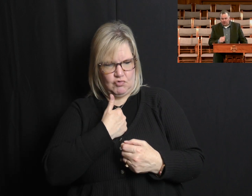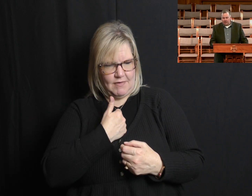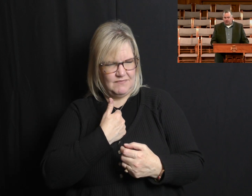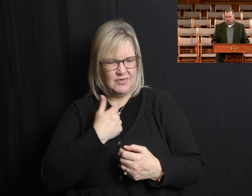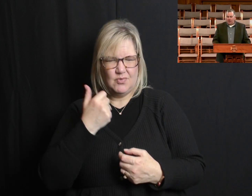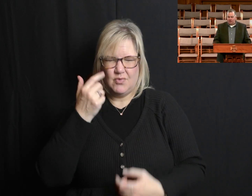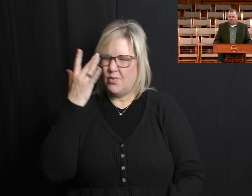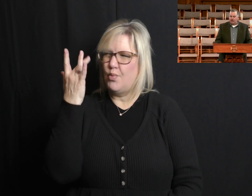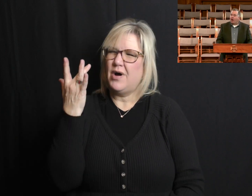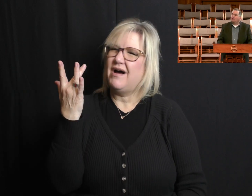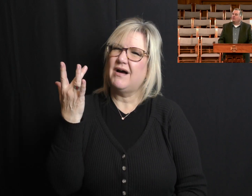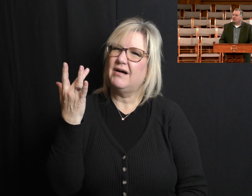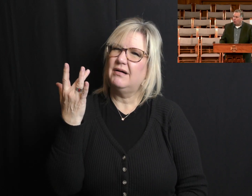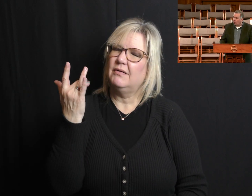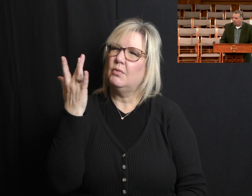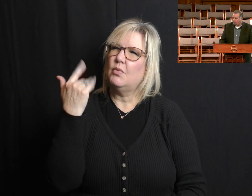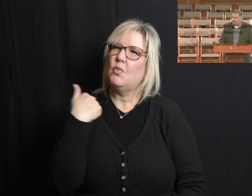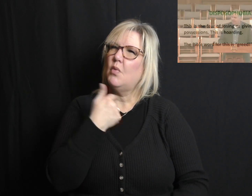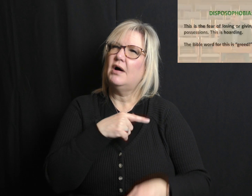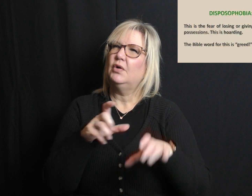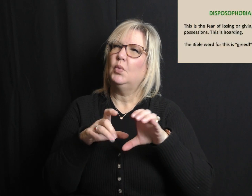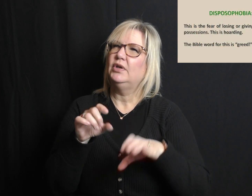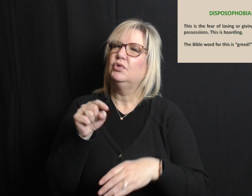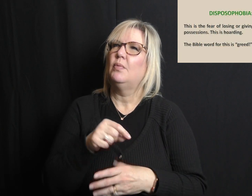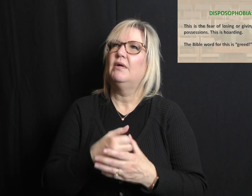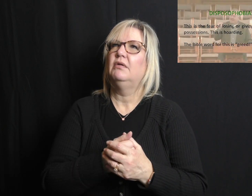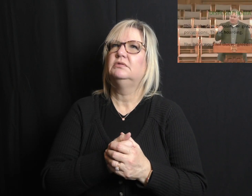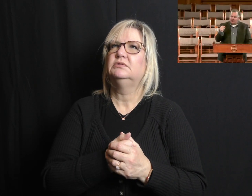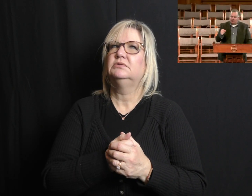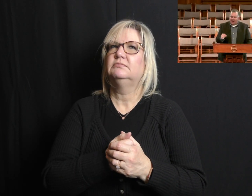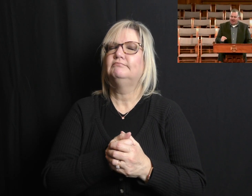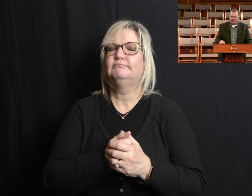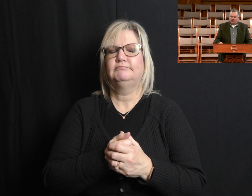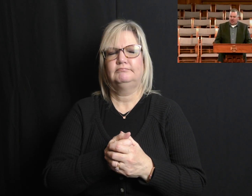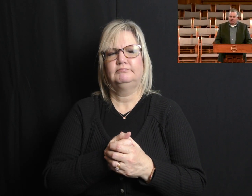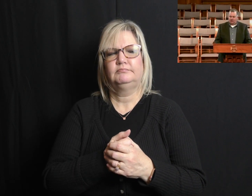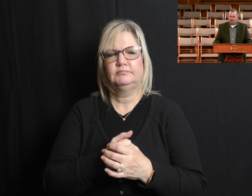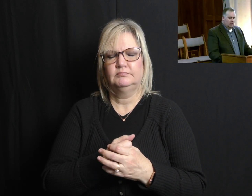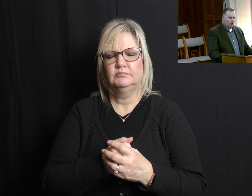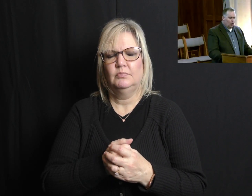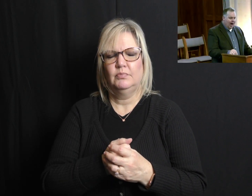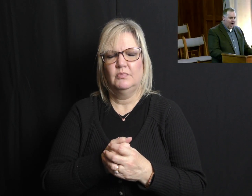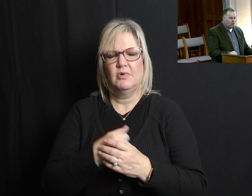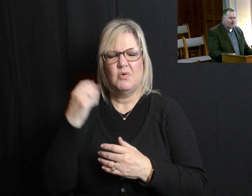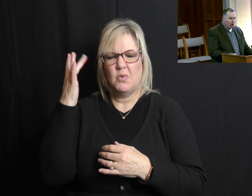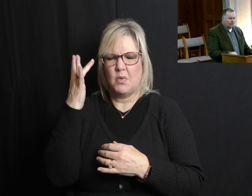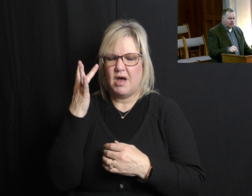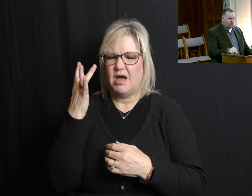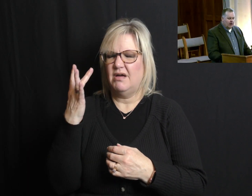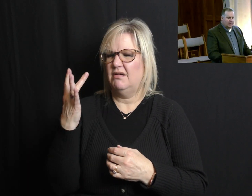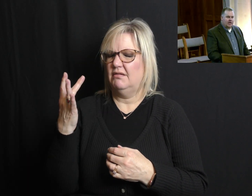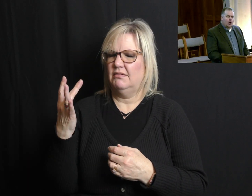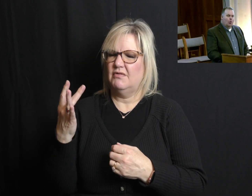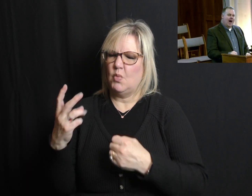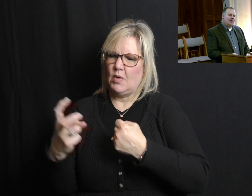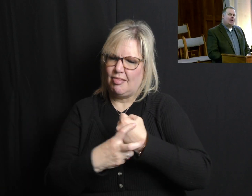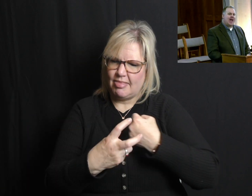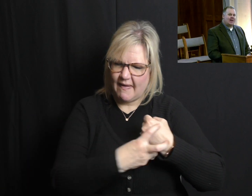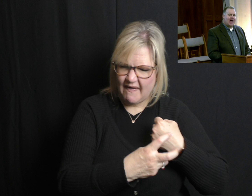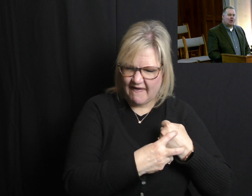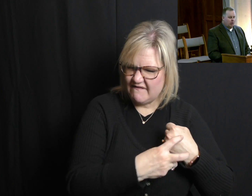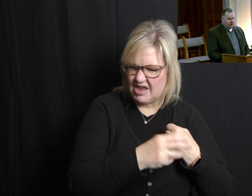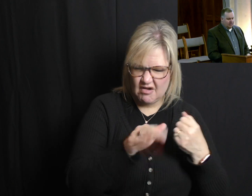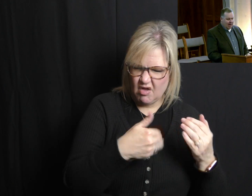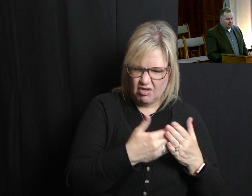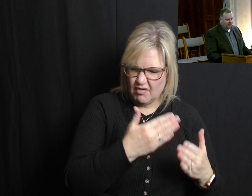Why do we do this? What is the common source behind this mindset? Why are we often greedy? Why do we